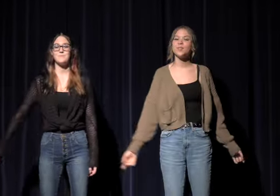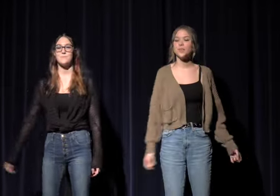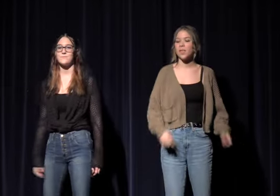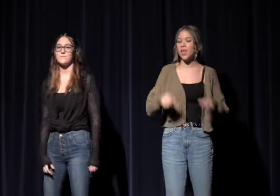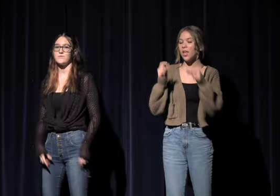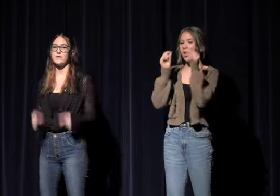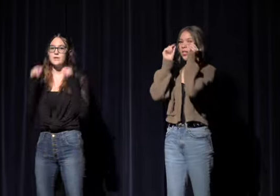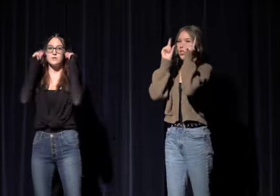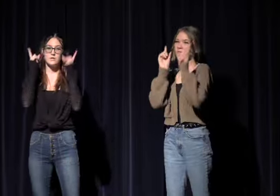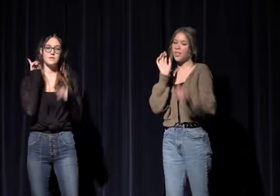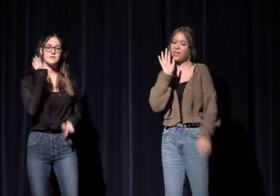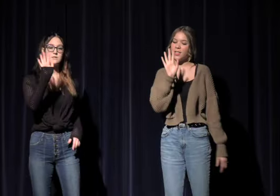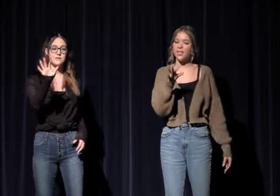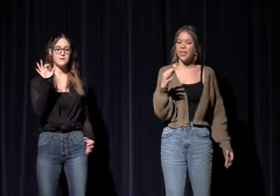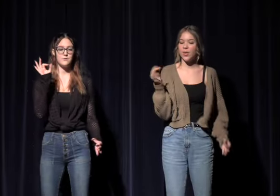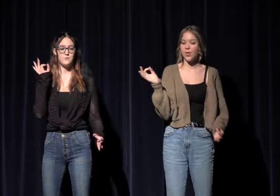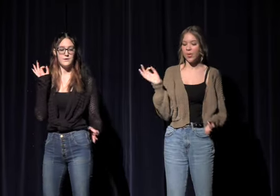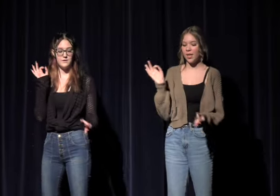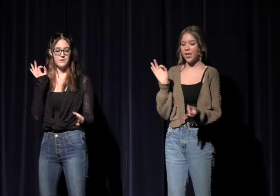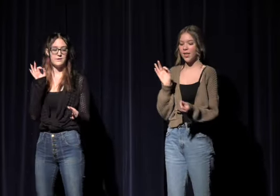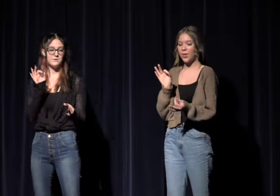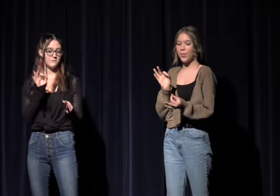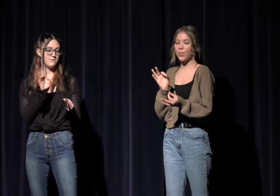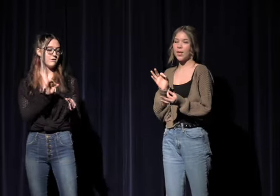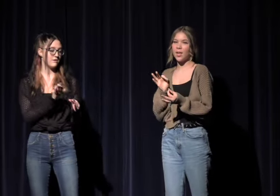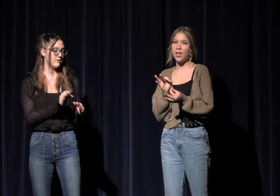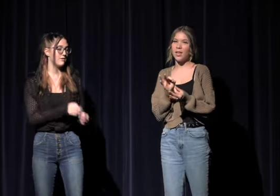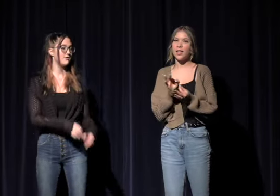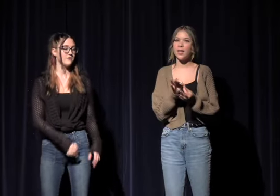Just the way you are